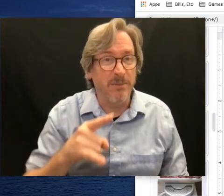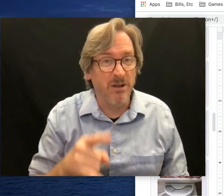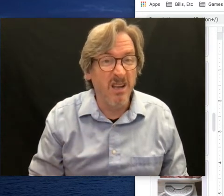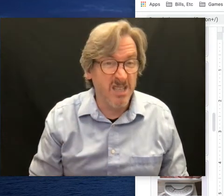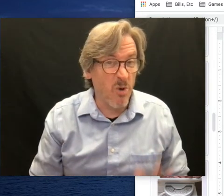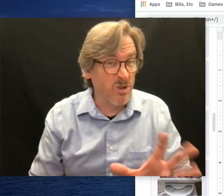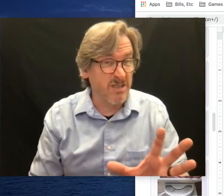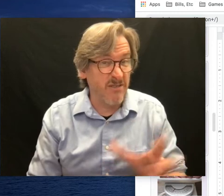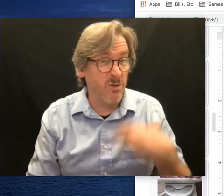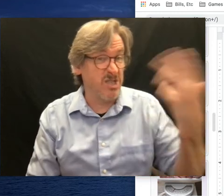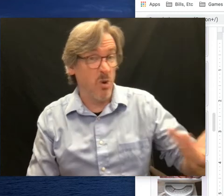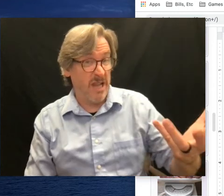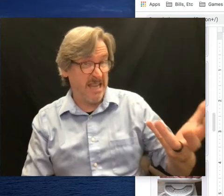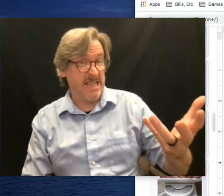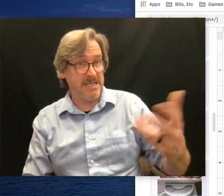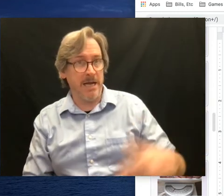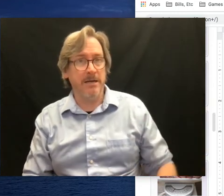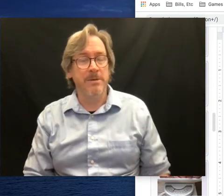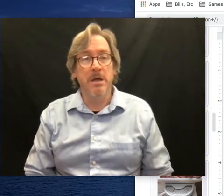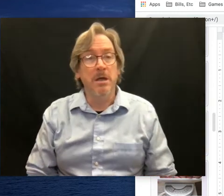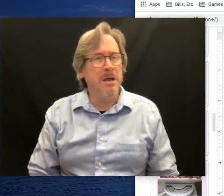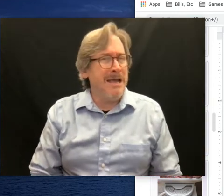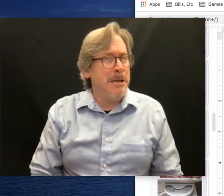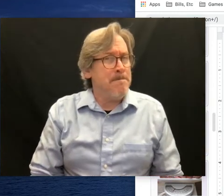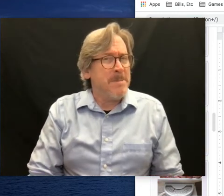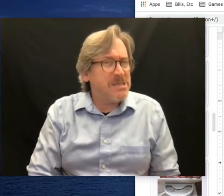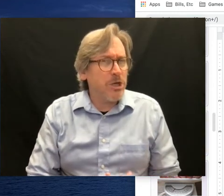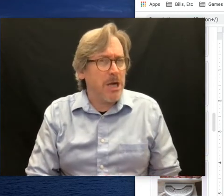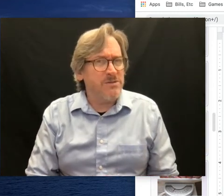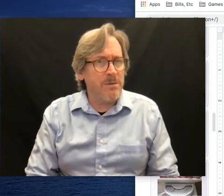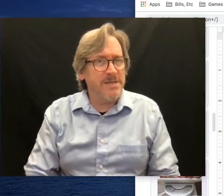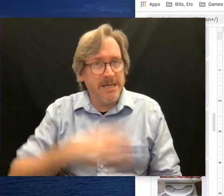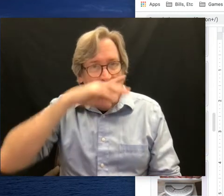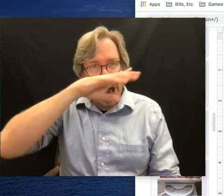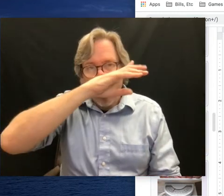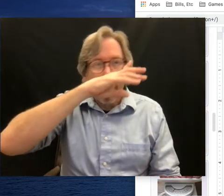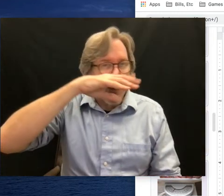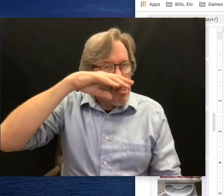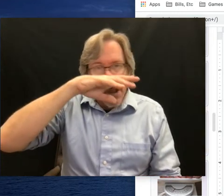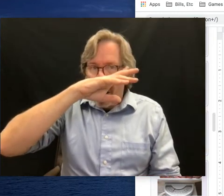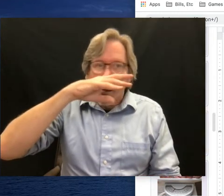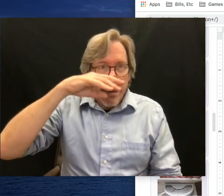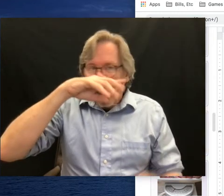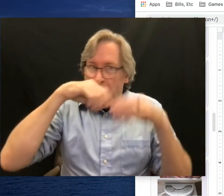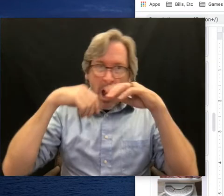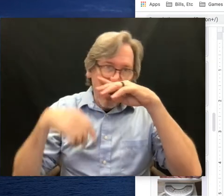some older deaf folks don't like this sign because where it comes from is this,